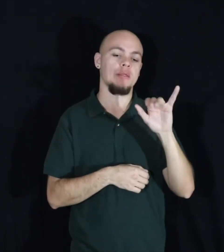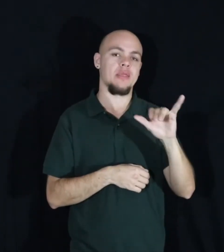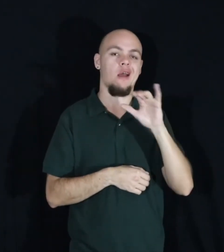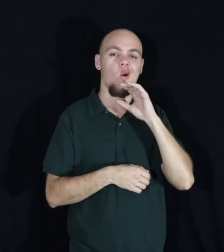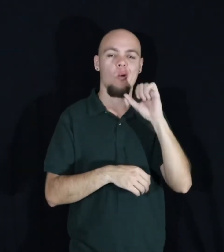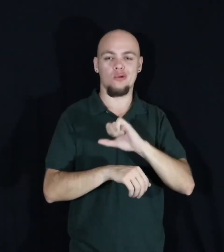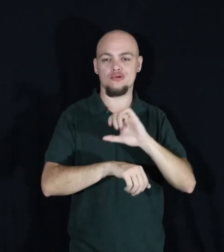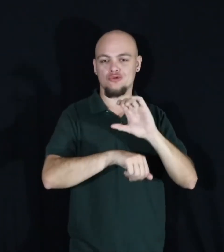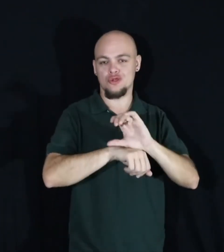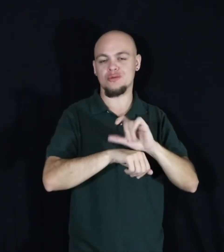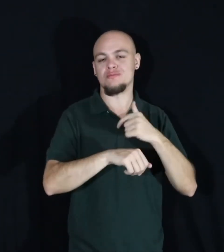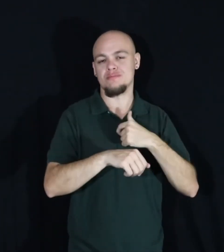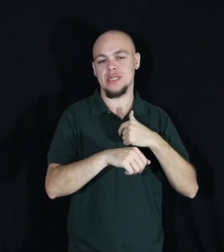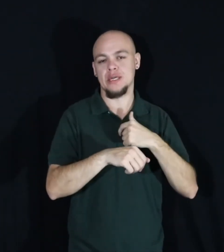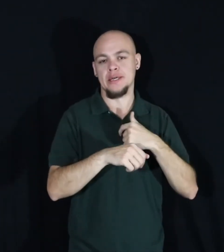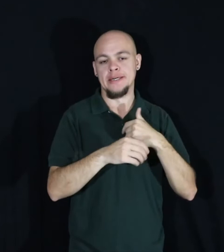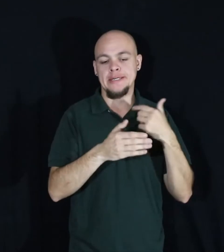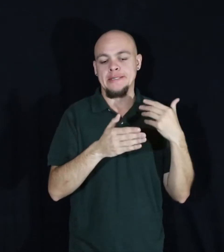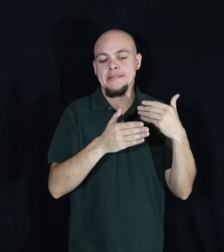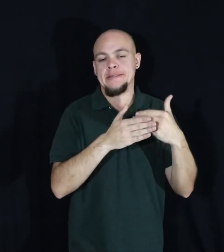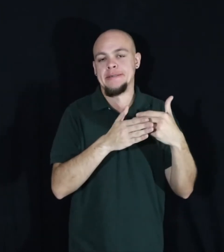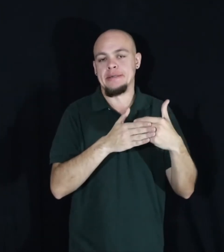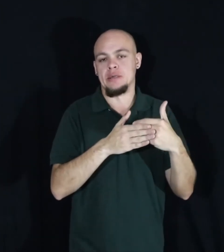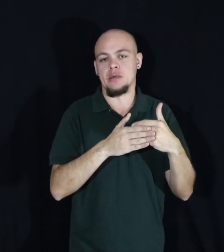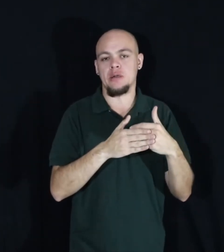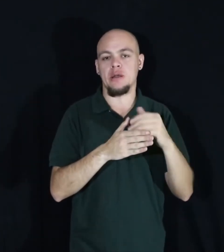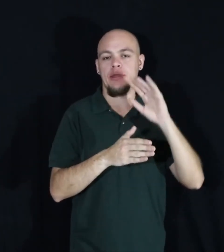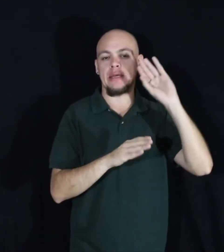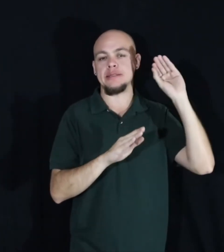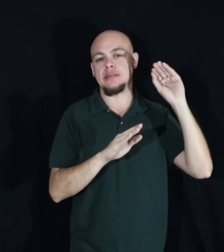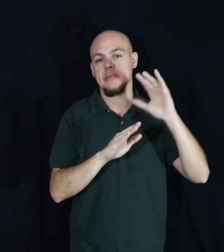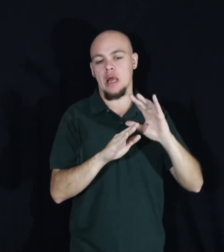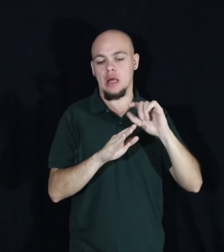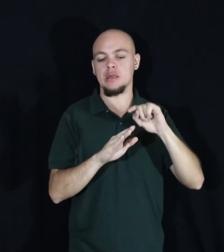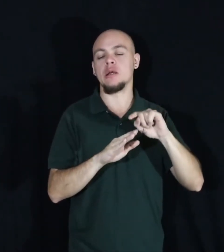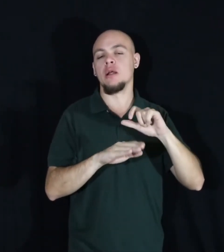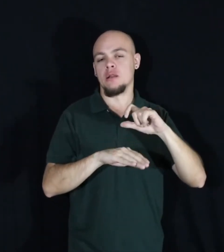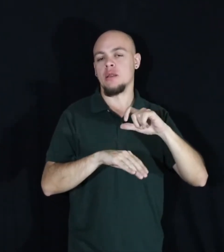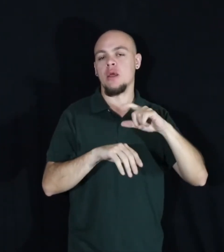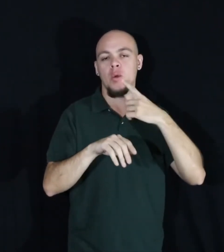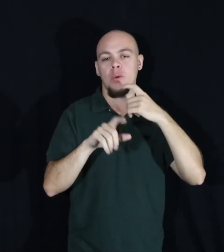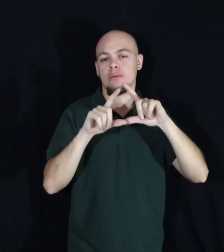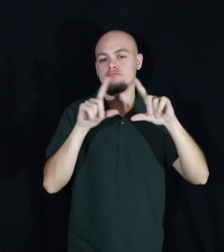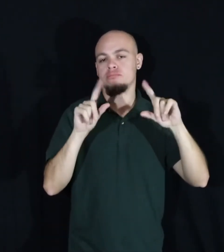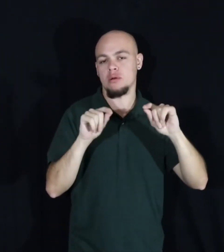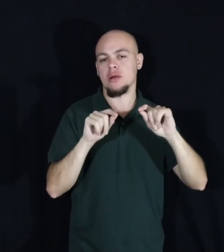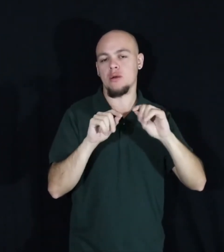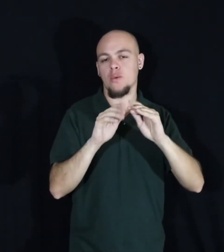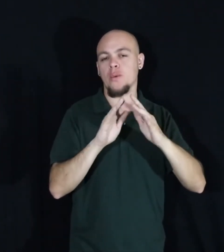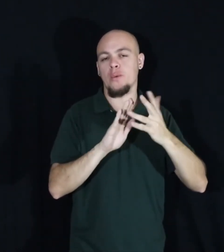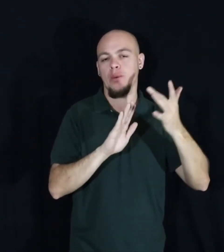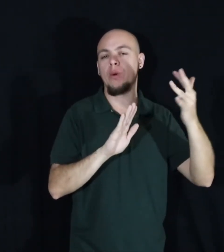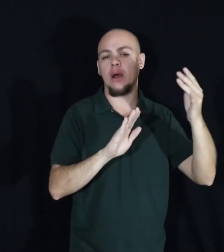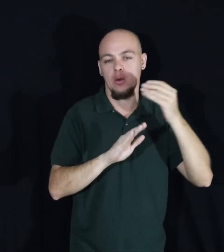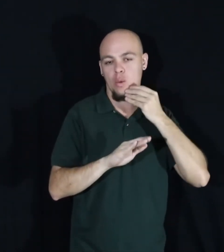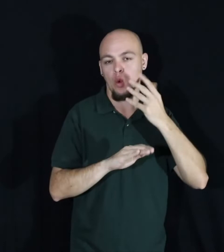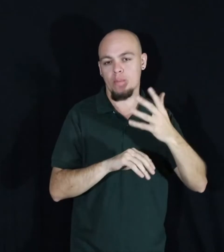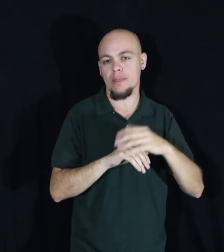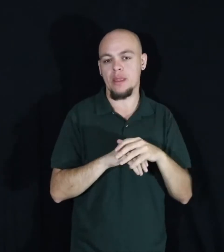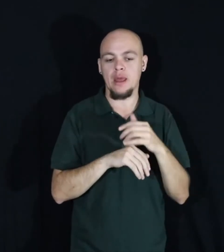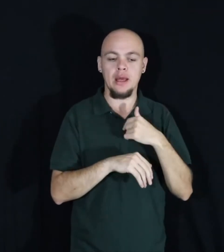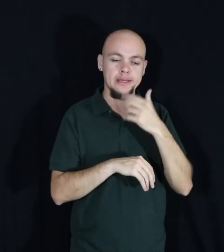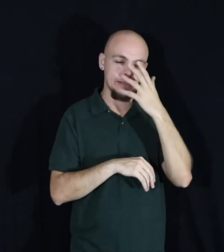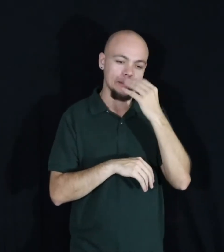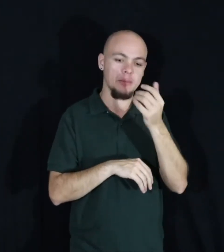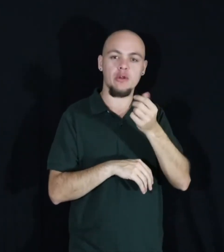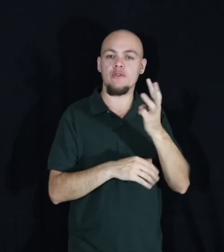church. I could still feel the warmth from the sun radiating through the concrete. And I remember I could have only fallen asleep for a couple